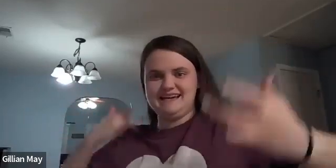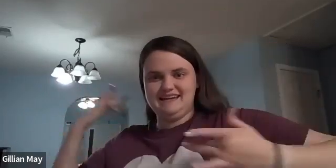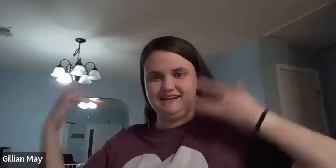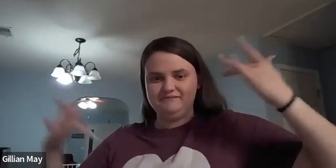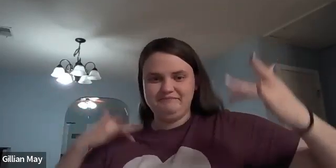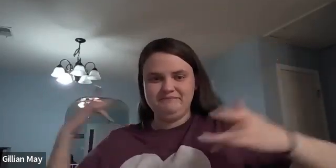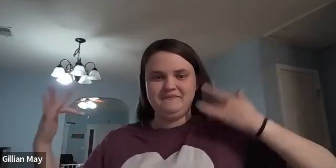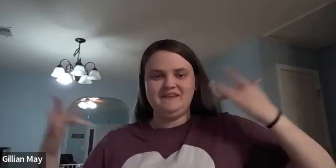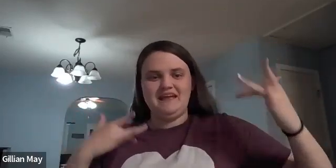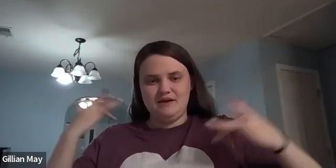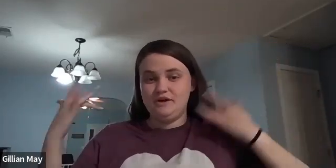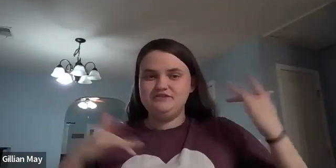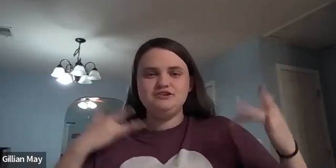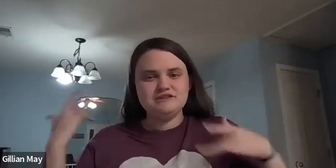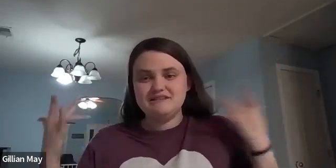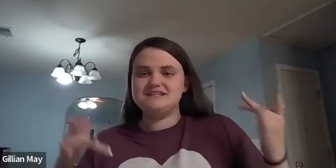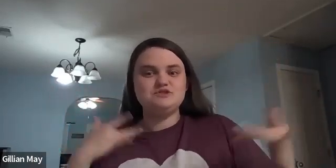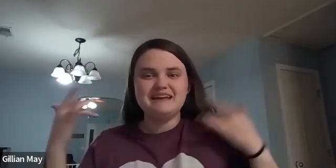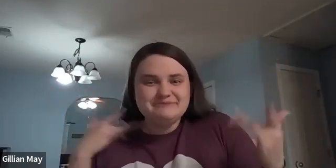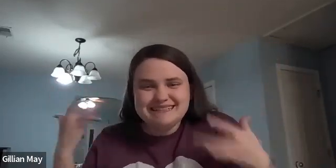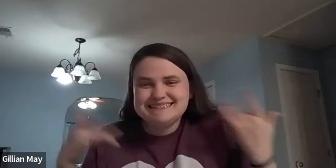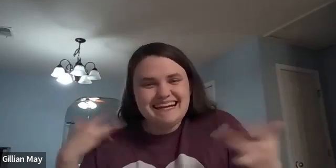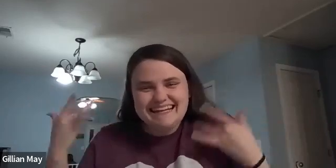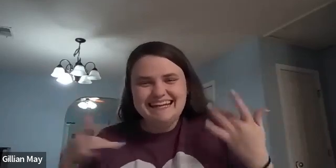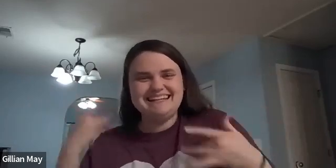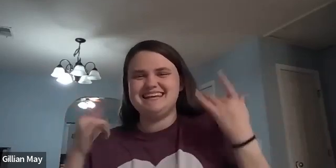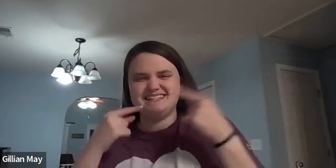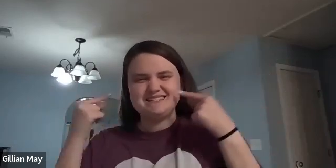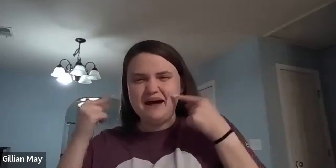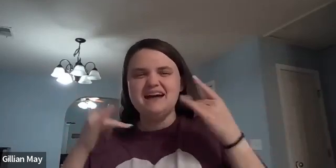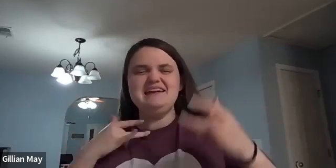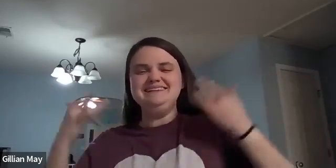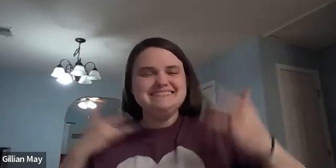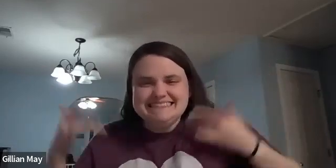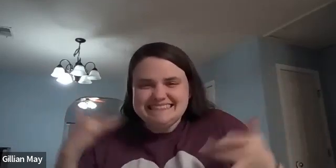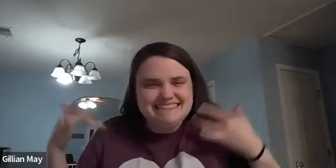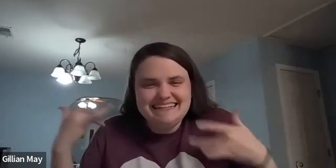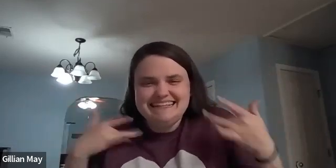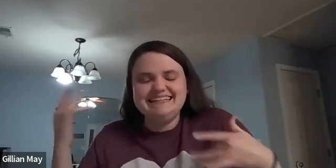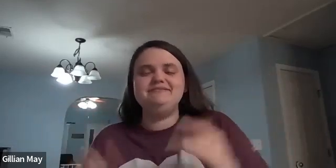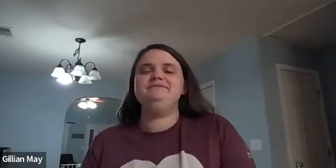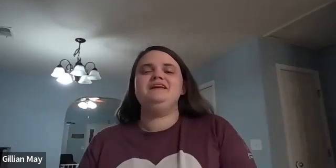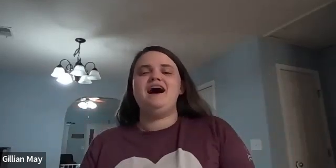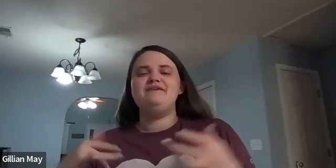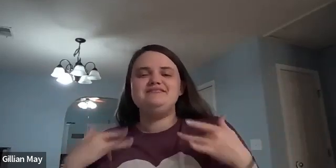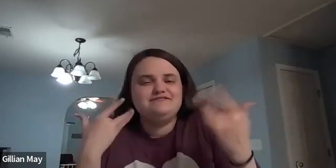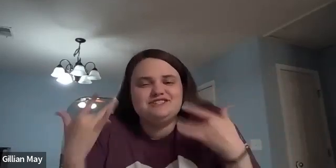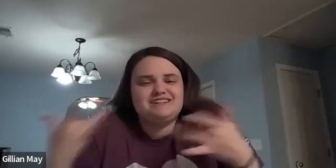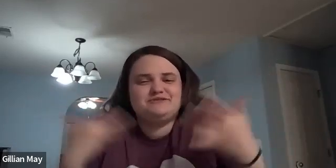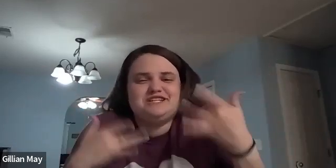excited. And when you do this, a lot of times you're like, I'm excited. Is that smile? Excited. I always love just kind of squinching up,